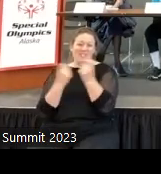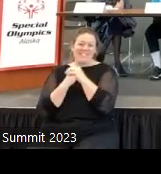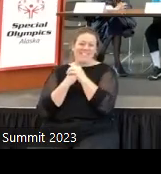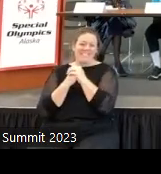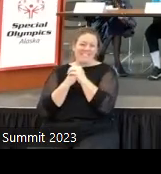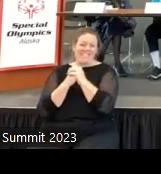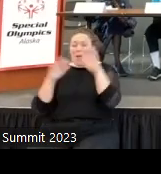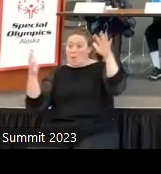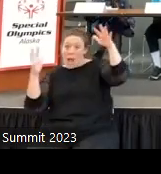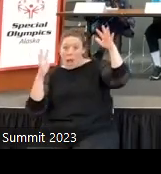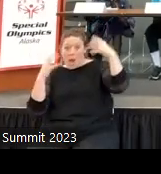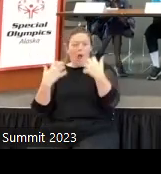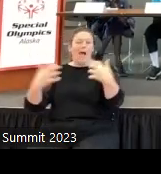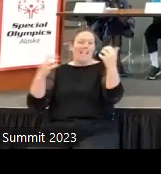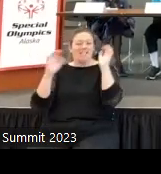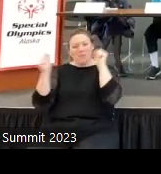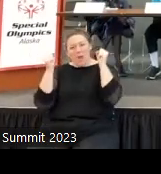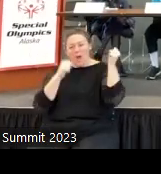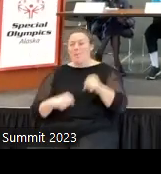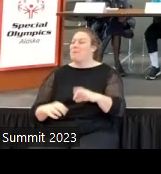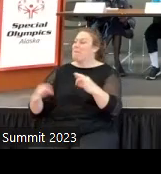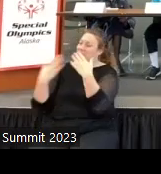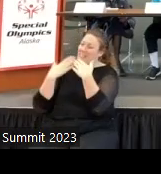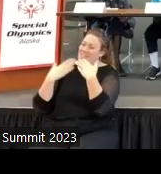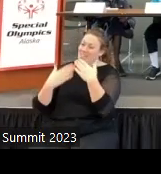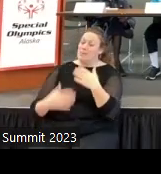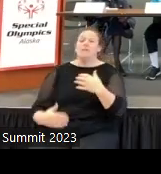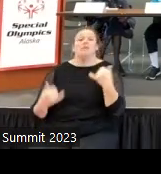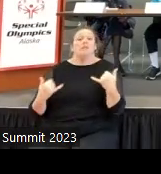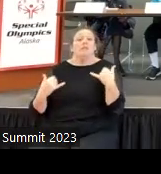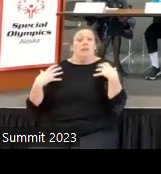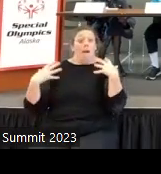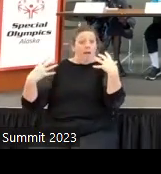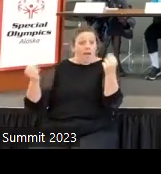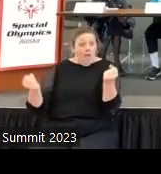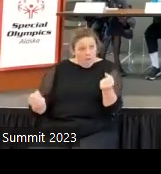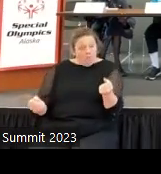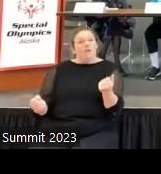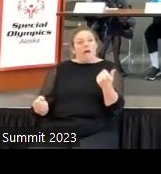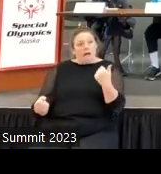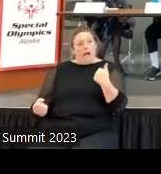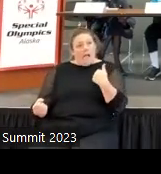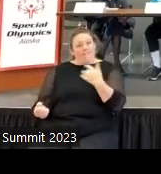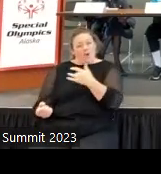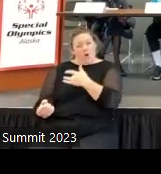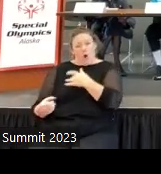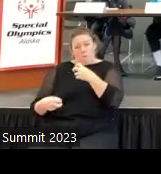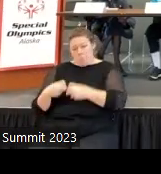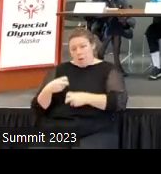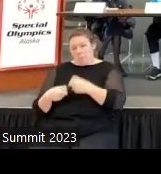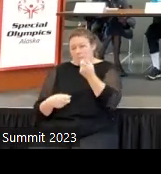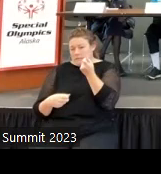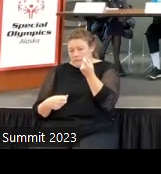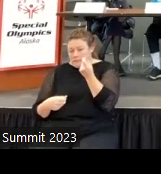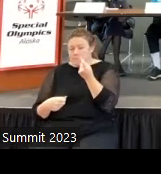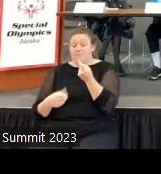thank you. And my health right now, I'm having problems with my heart. And